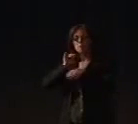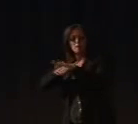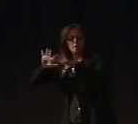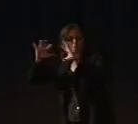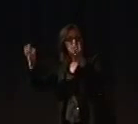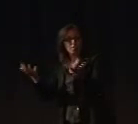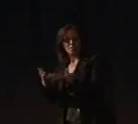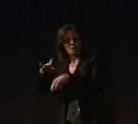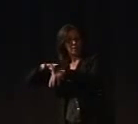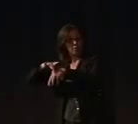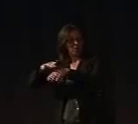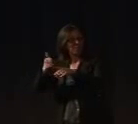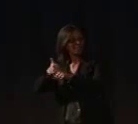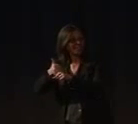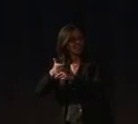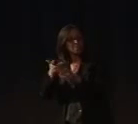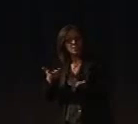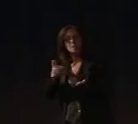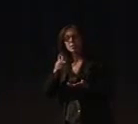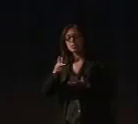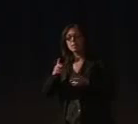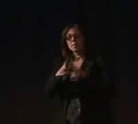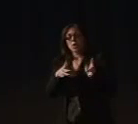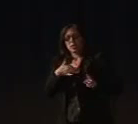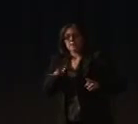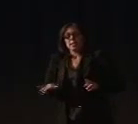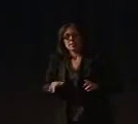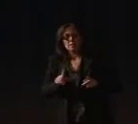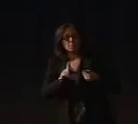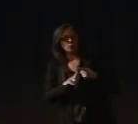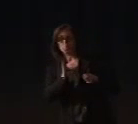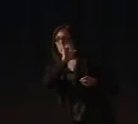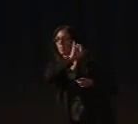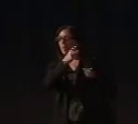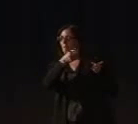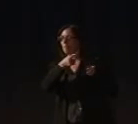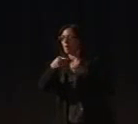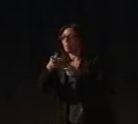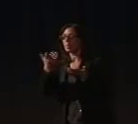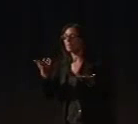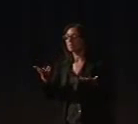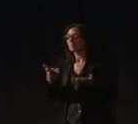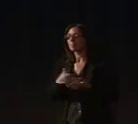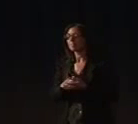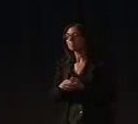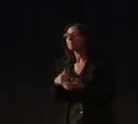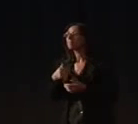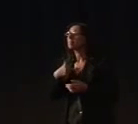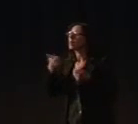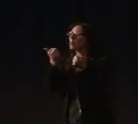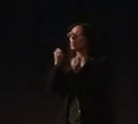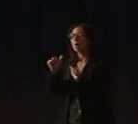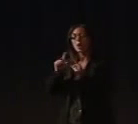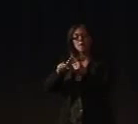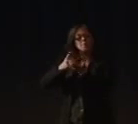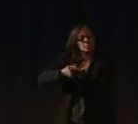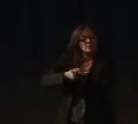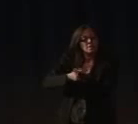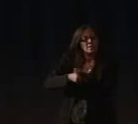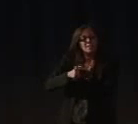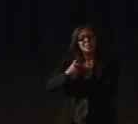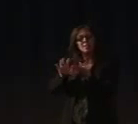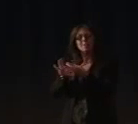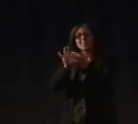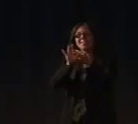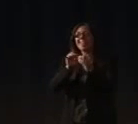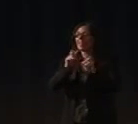big example to try to relate to some of the thing which is in the theme of a conference. And of course, it's not